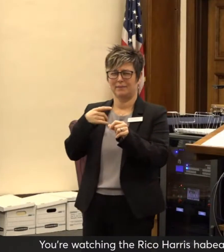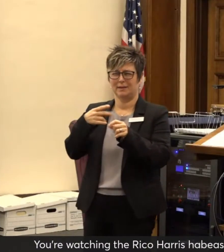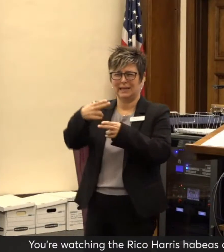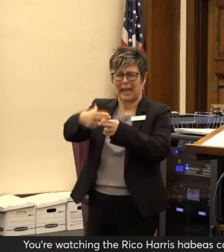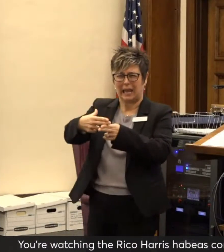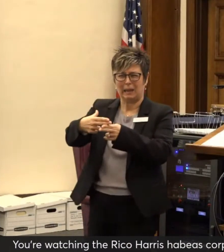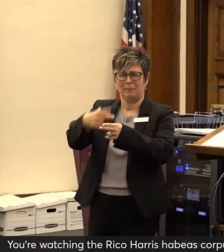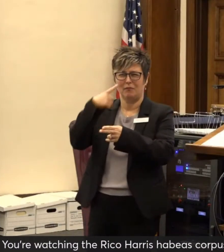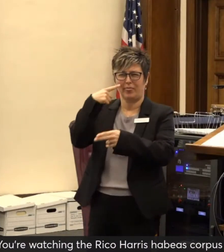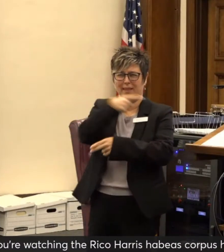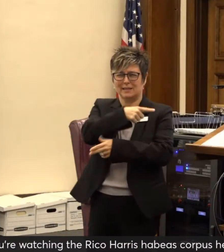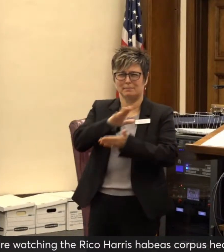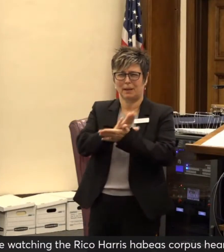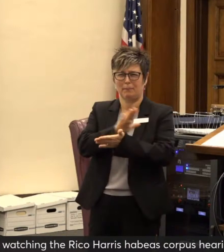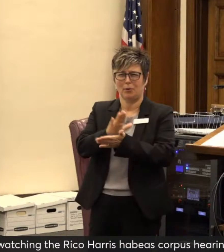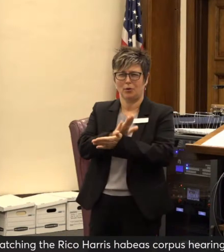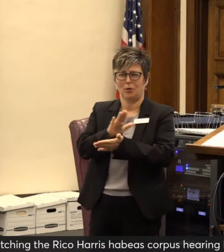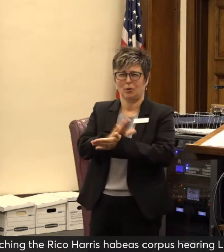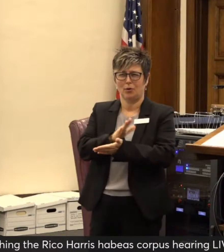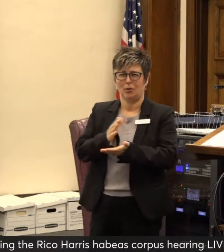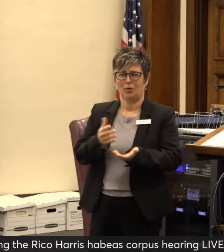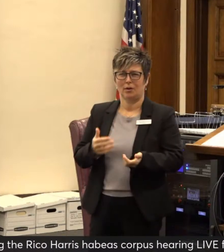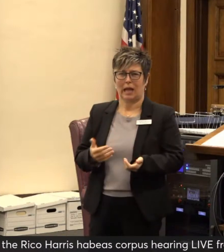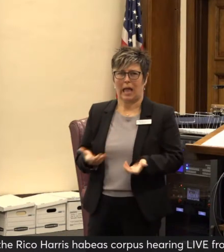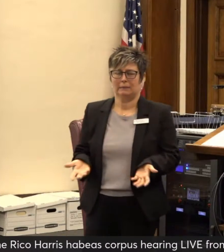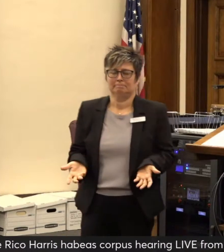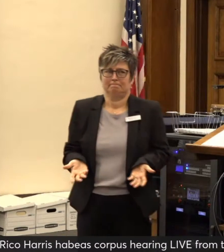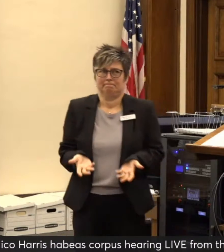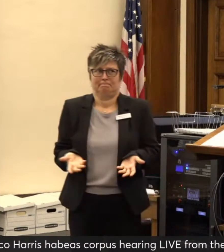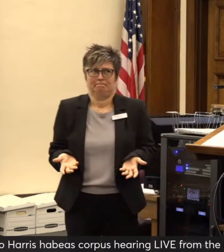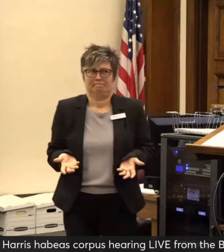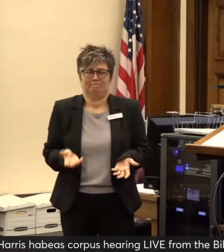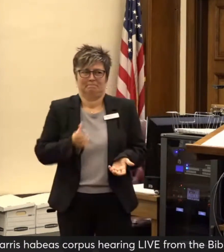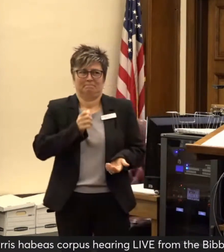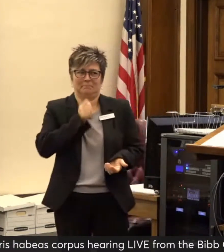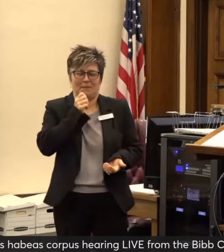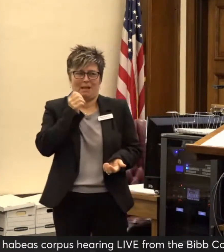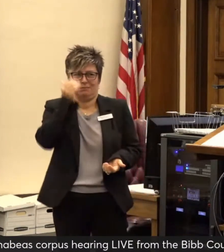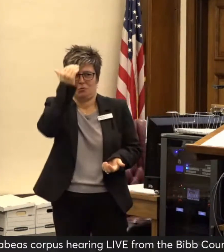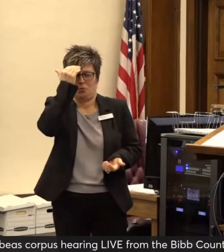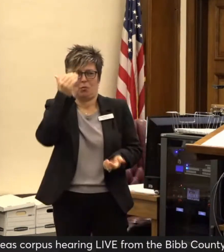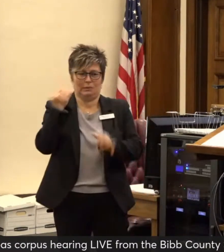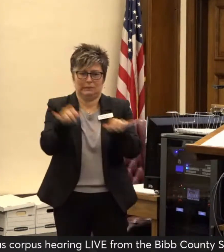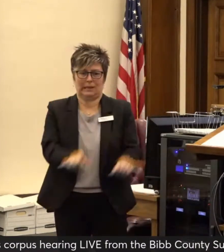guys call it? Not that I'm aware of. Okay.